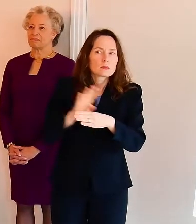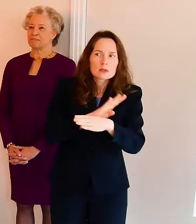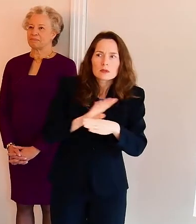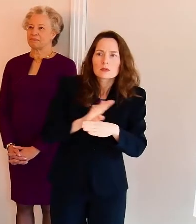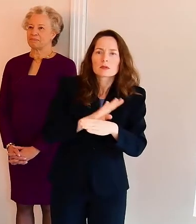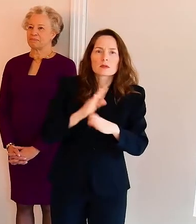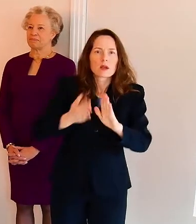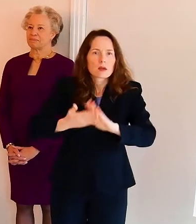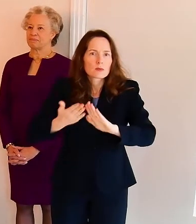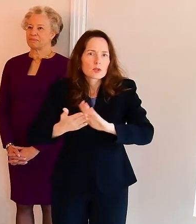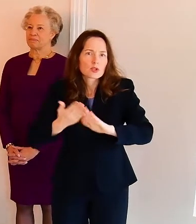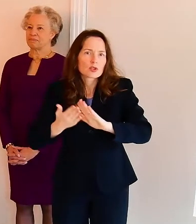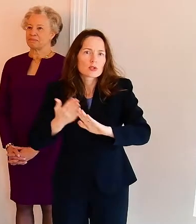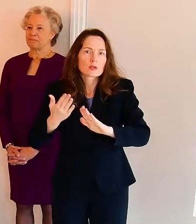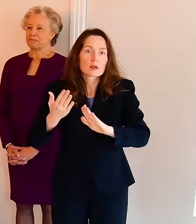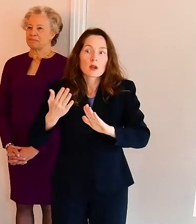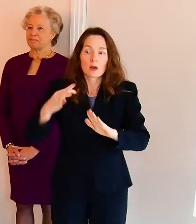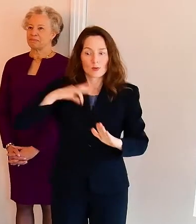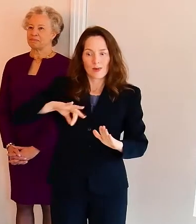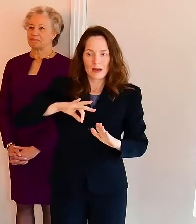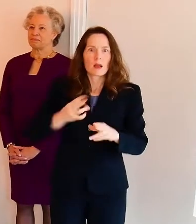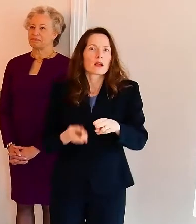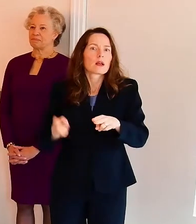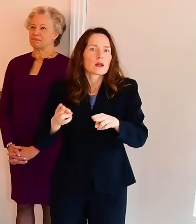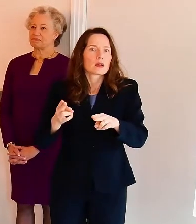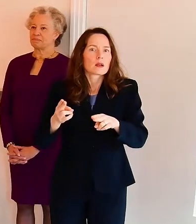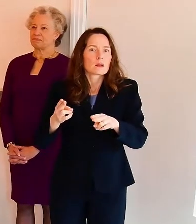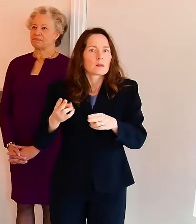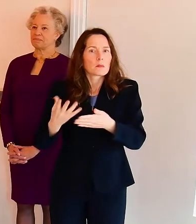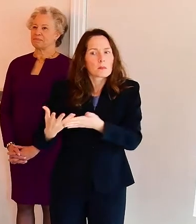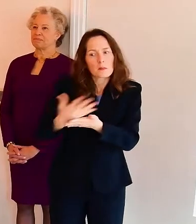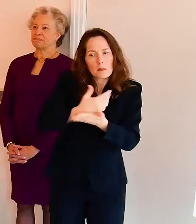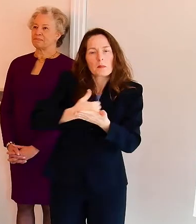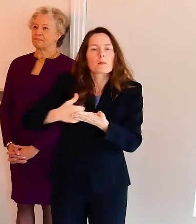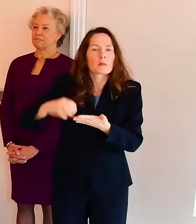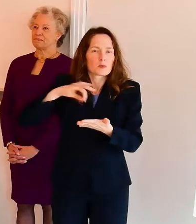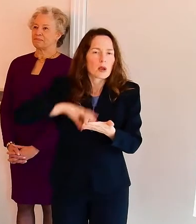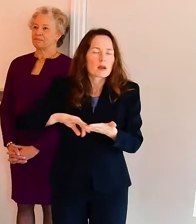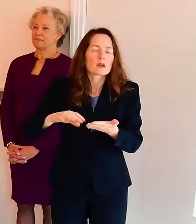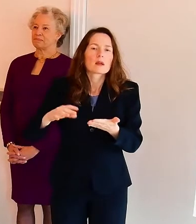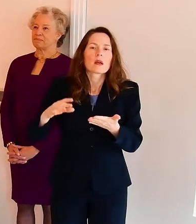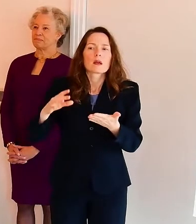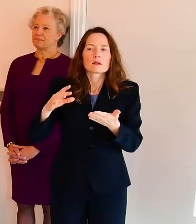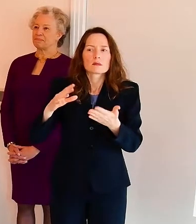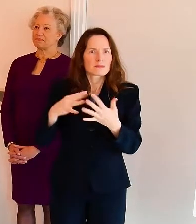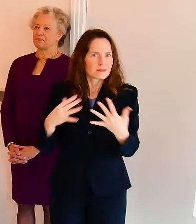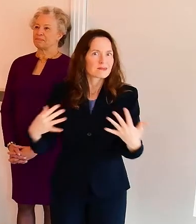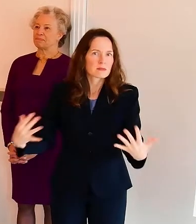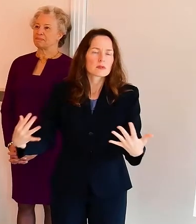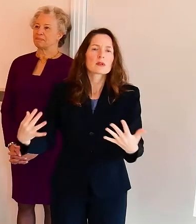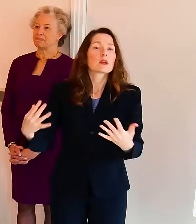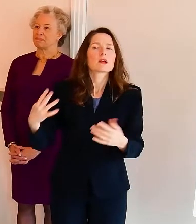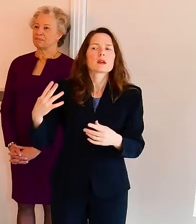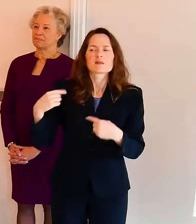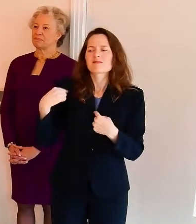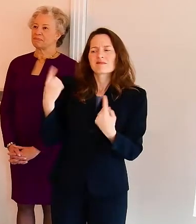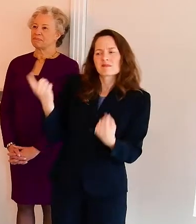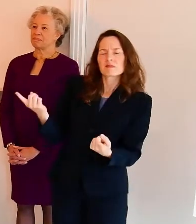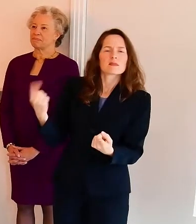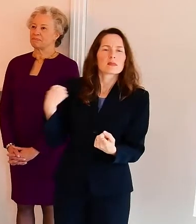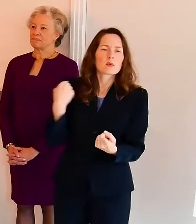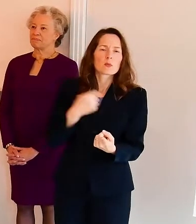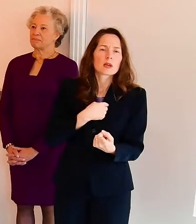building, digital communication, and financial management. In our inaugural class,